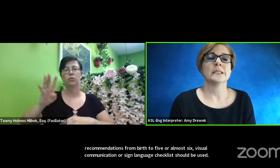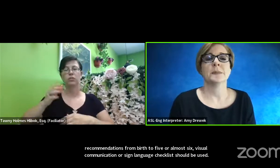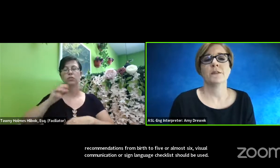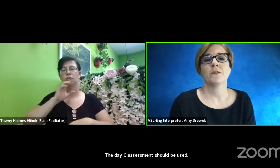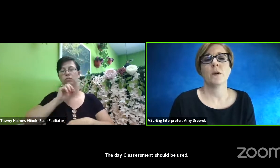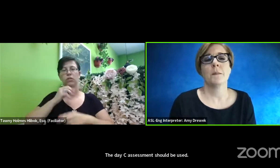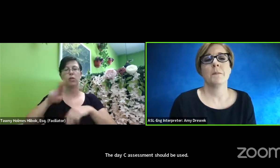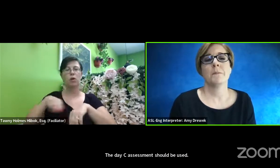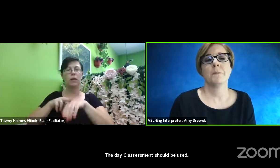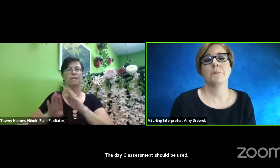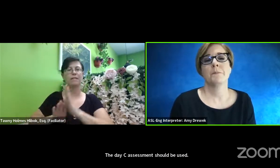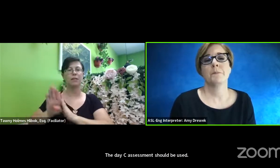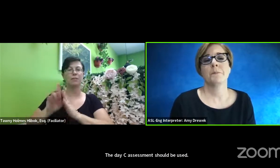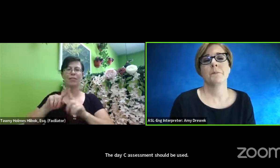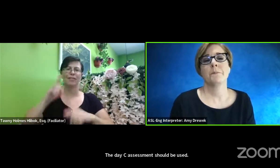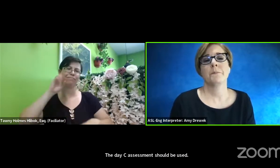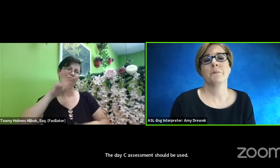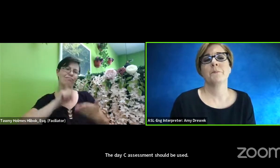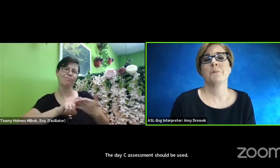These were assessment from